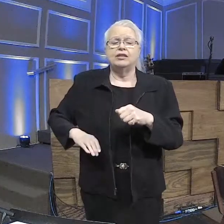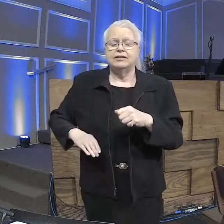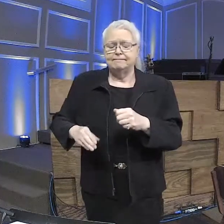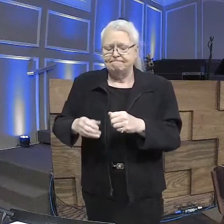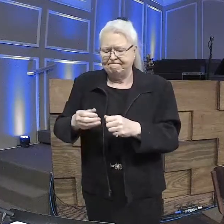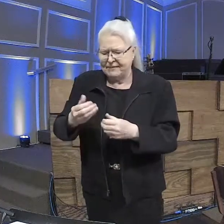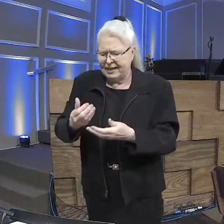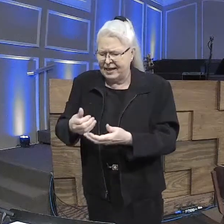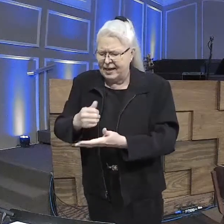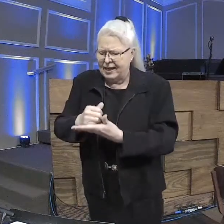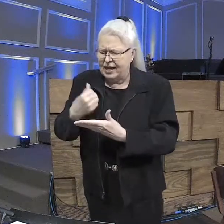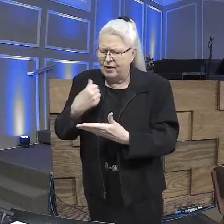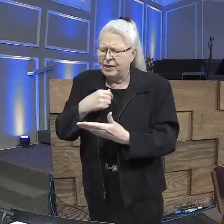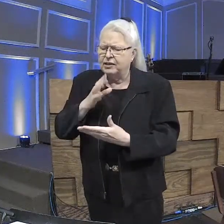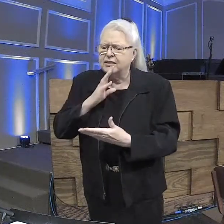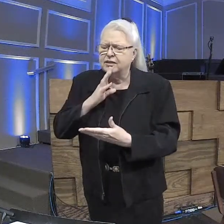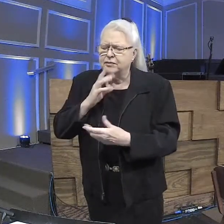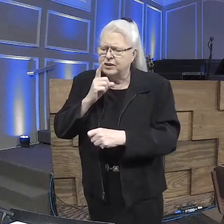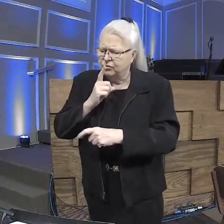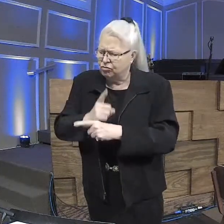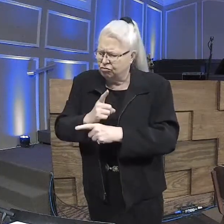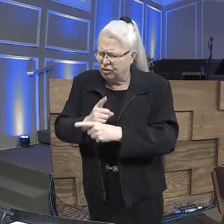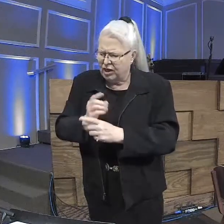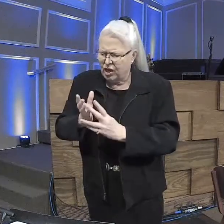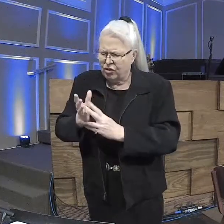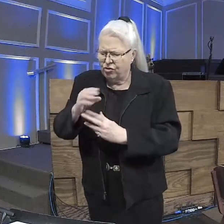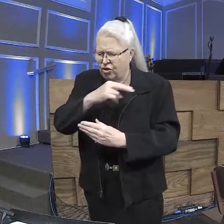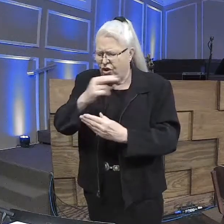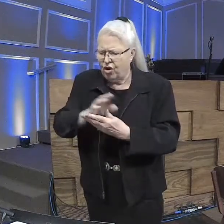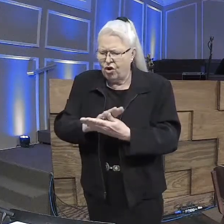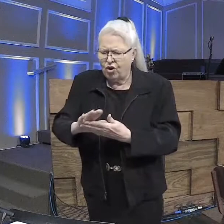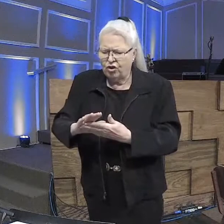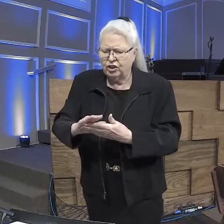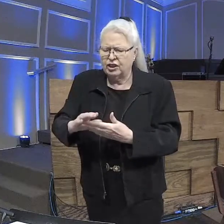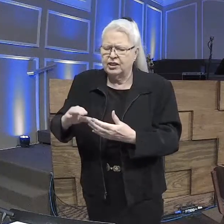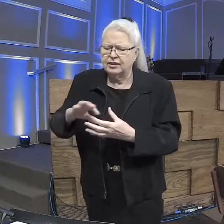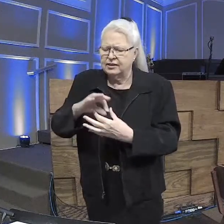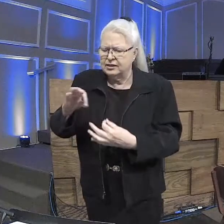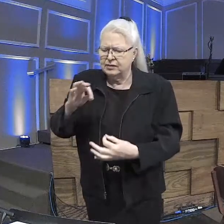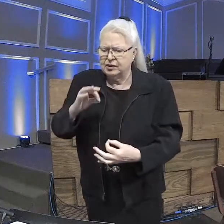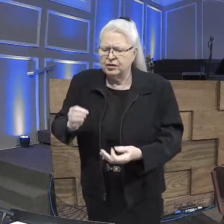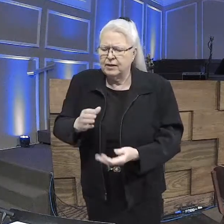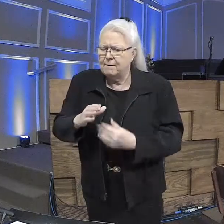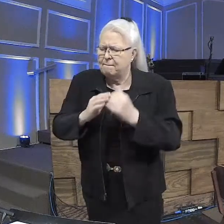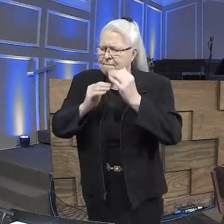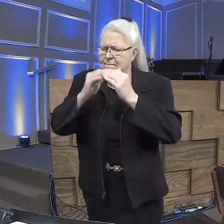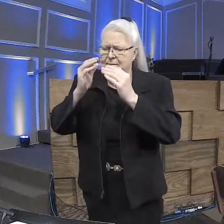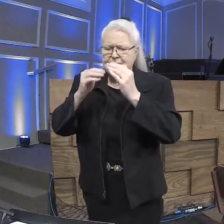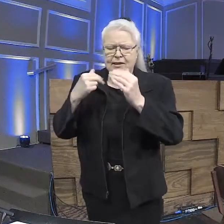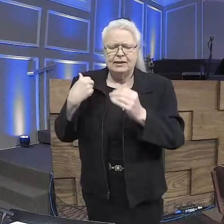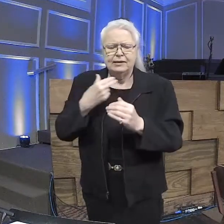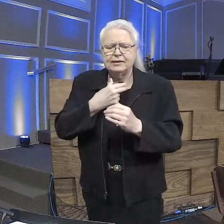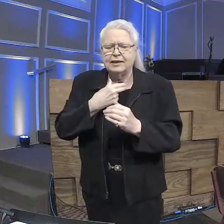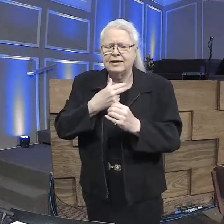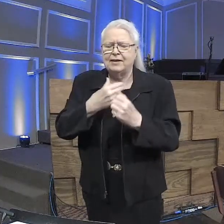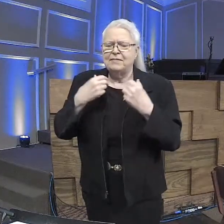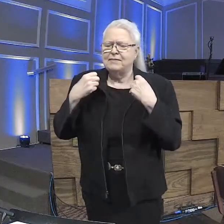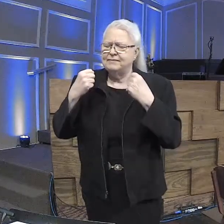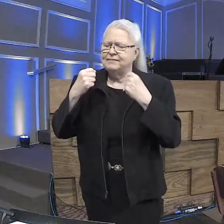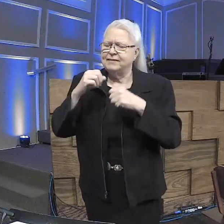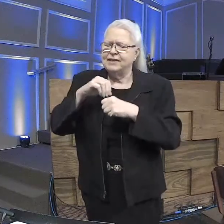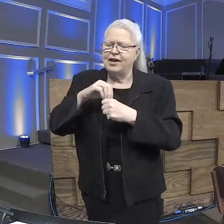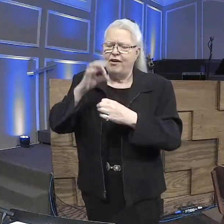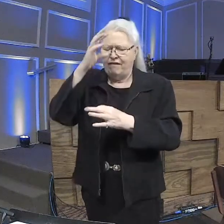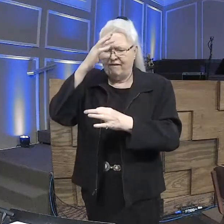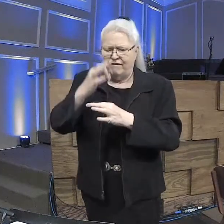speak things that are right, true, that are edifying, that are encouraging, that build us up in our faith. So,